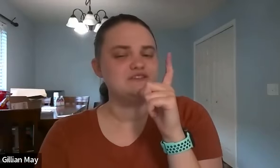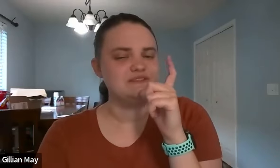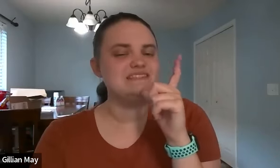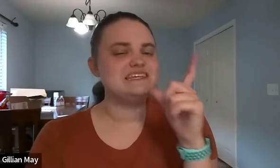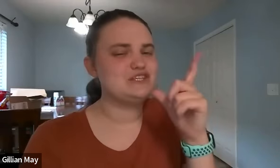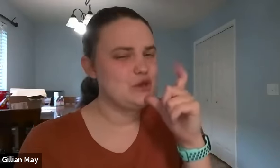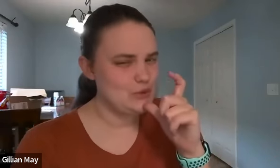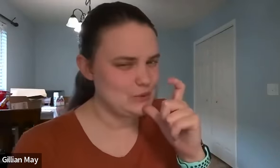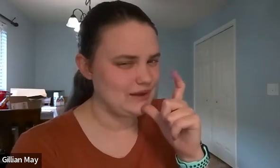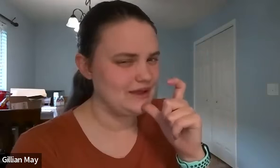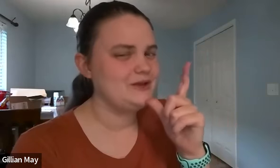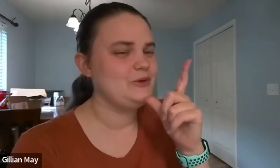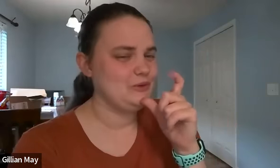So this is who.